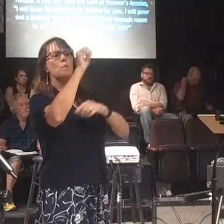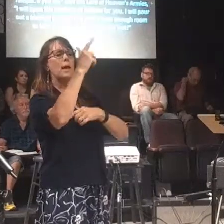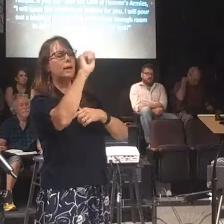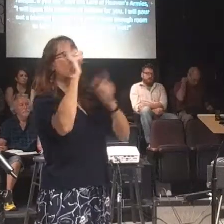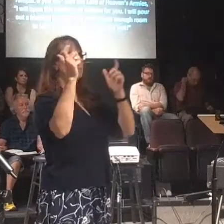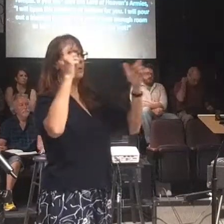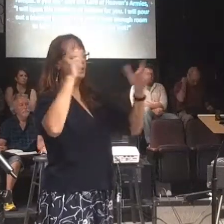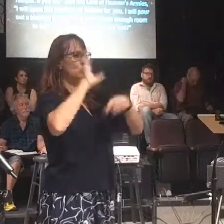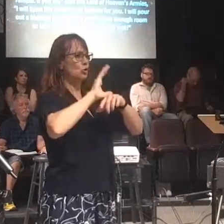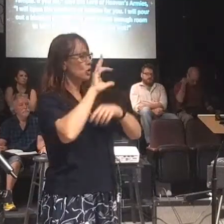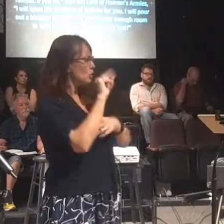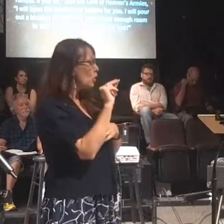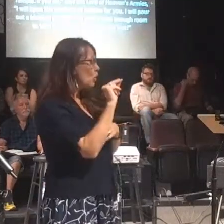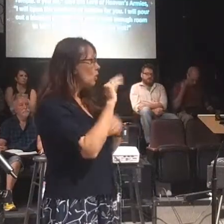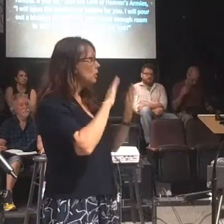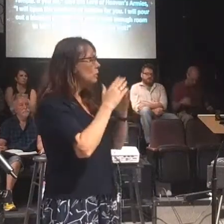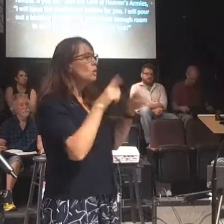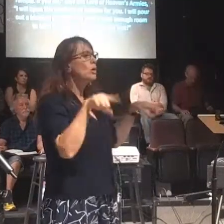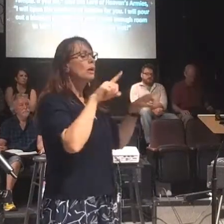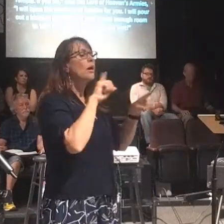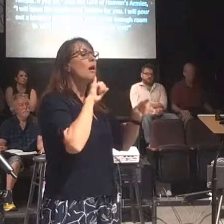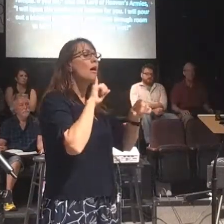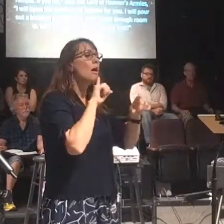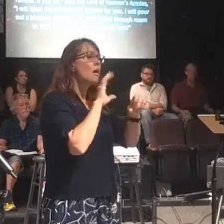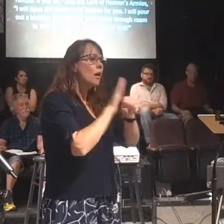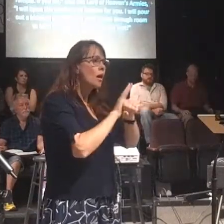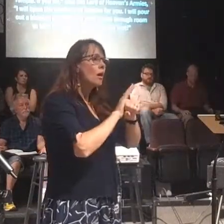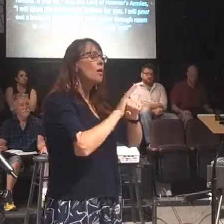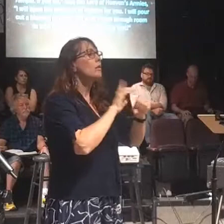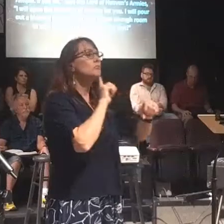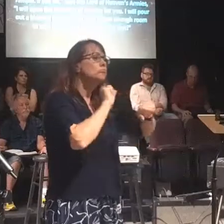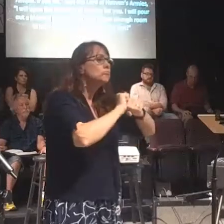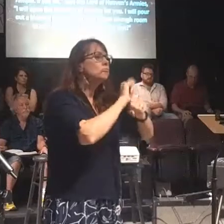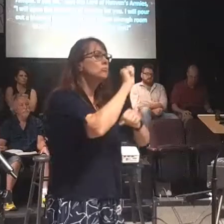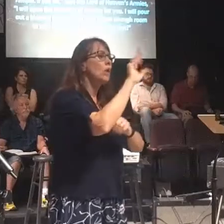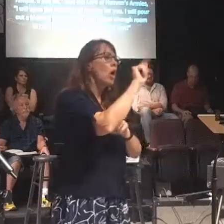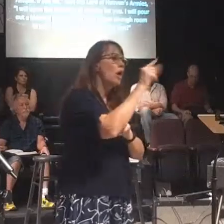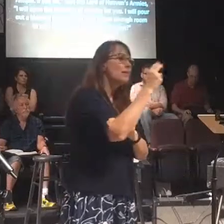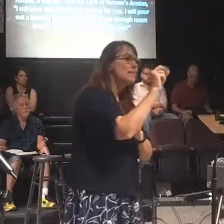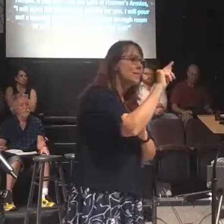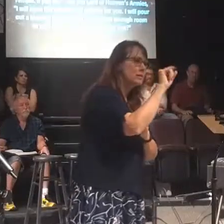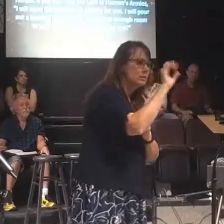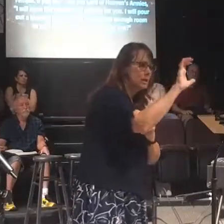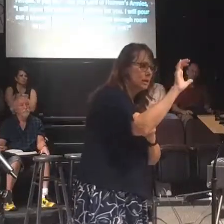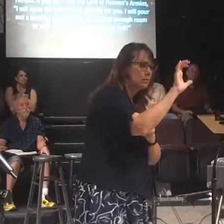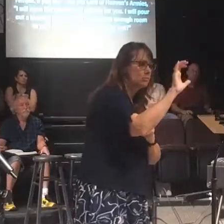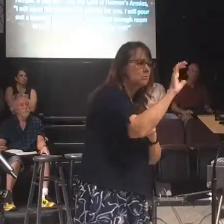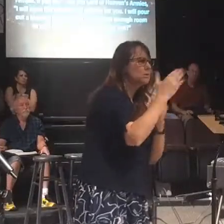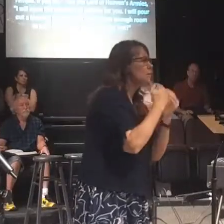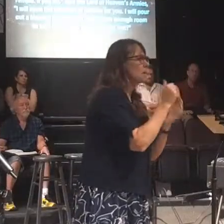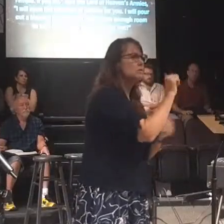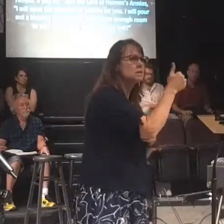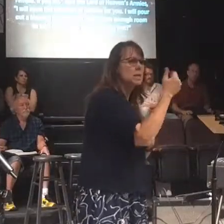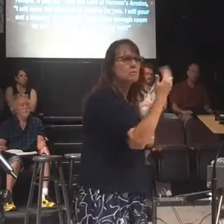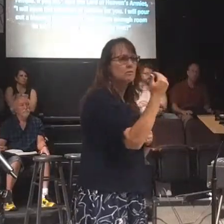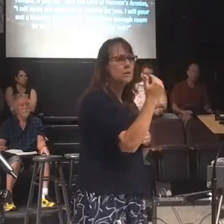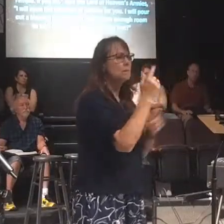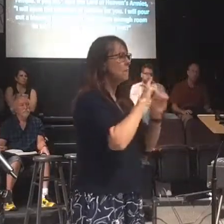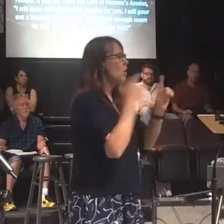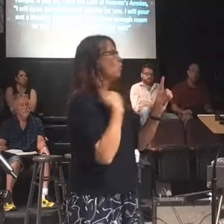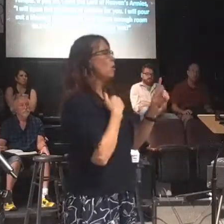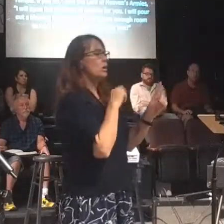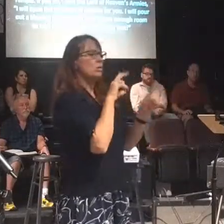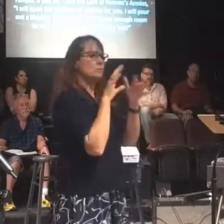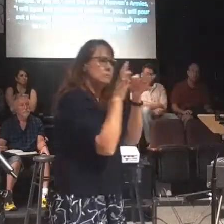this as a community that would be an authentic community of faith, and it could be 10 people or 50 people. But we would be all in with each other.